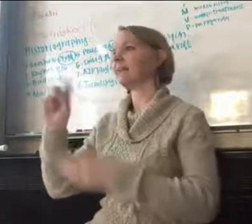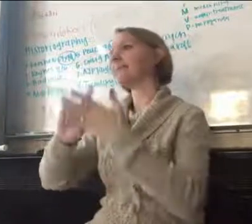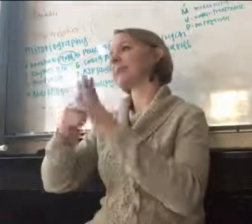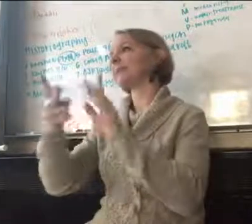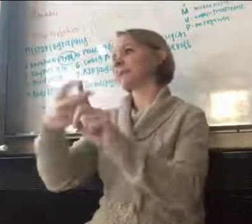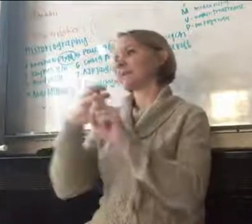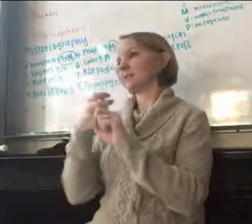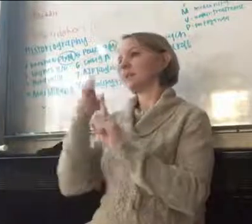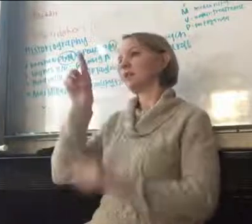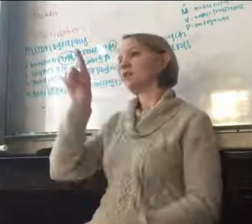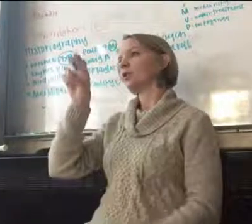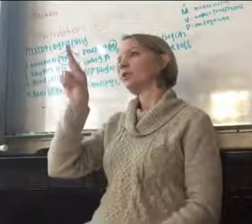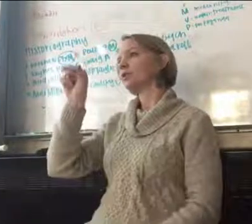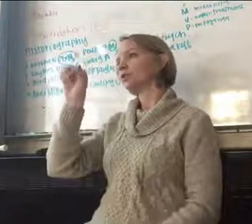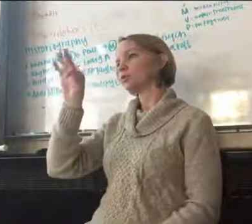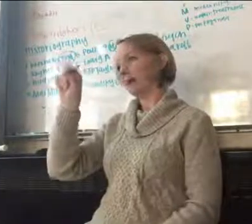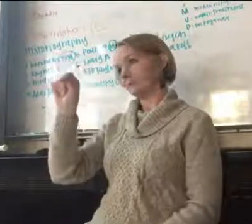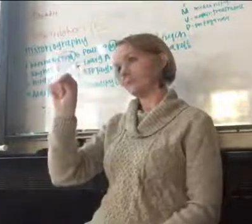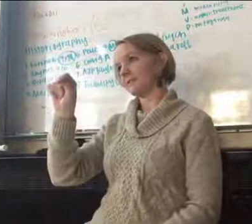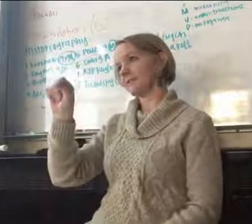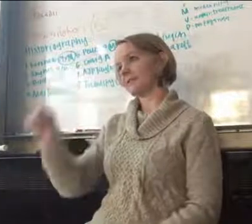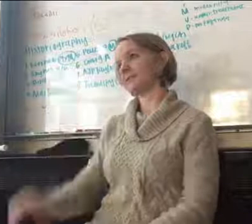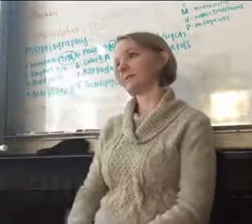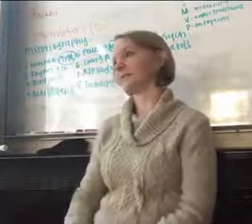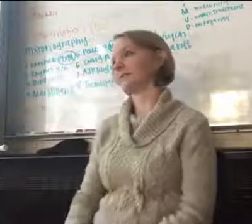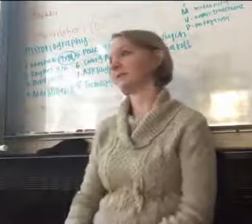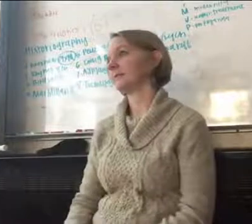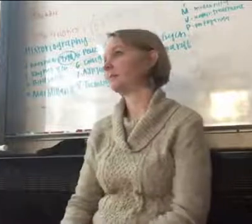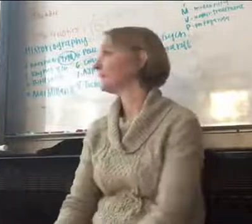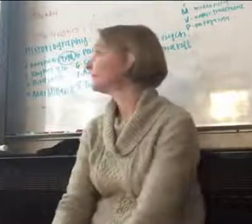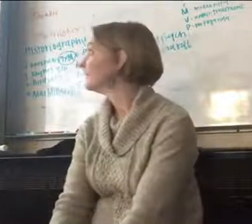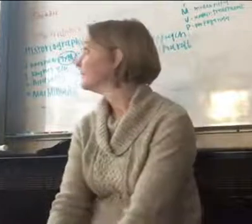draft. Highlight on here that this is the draft.